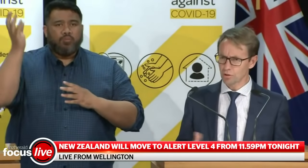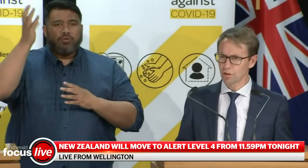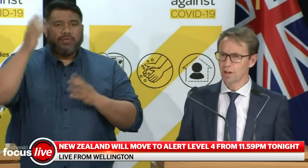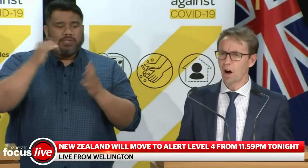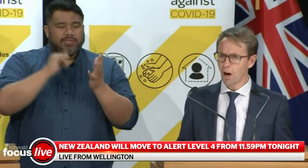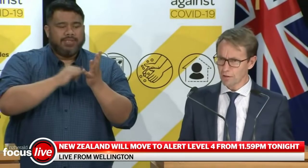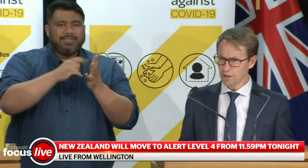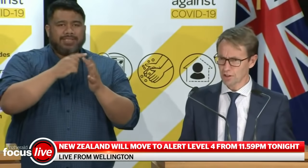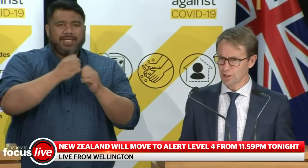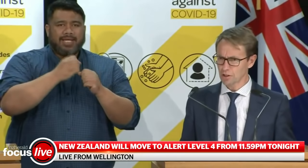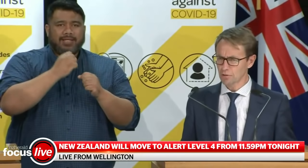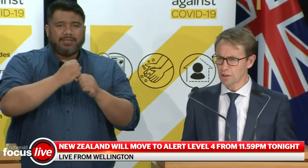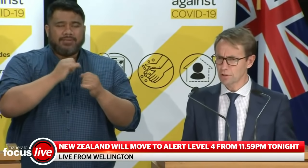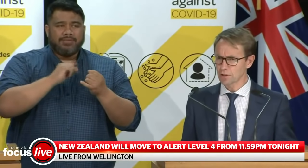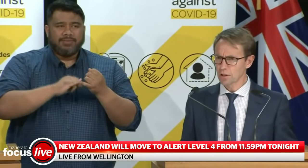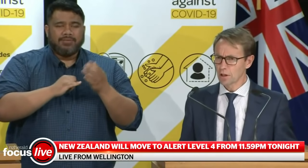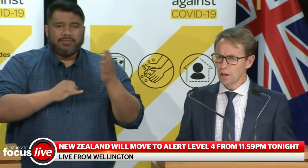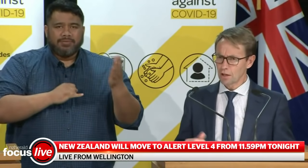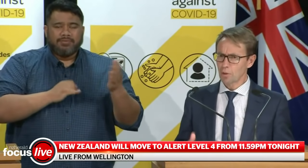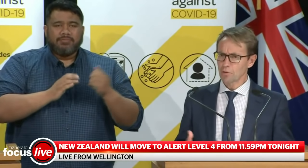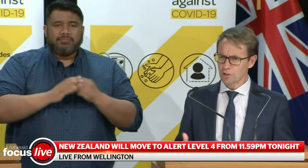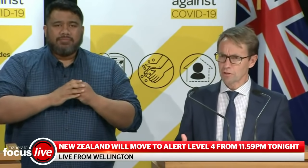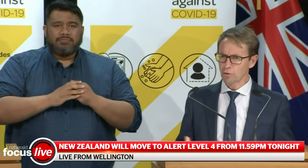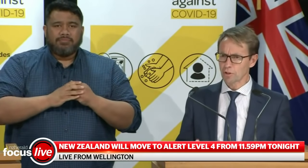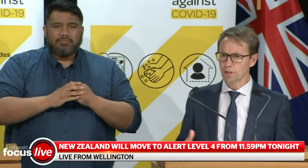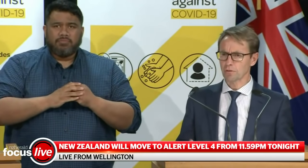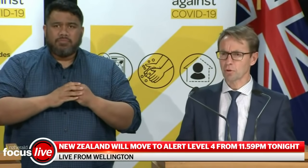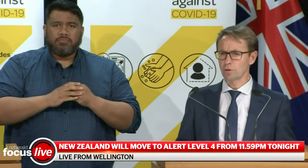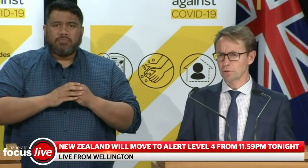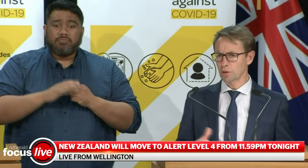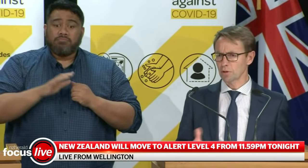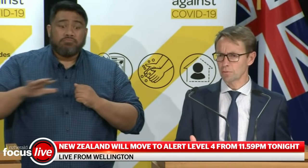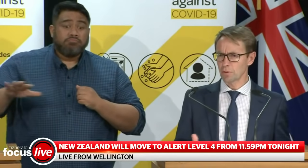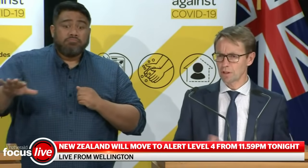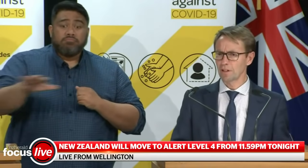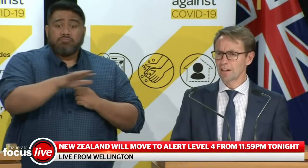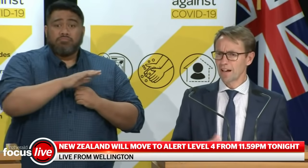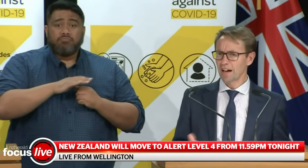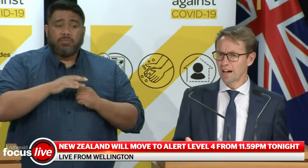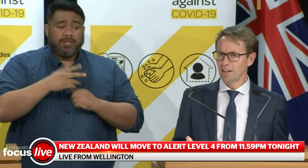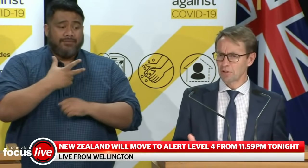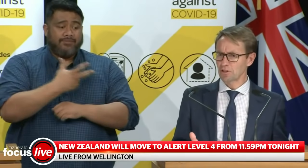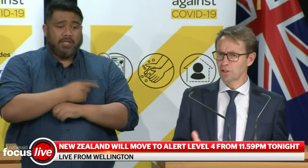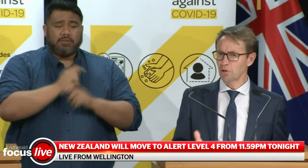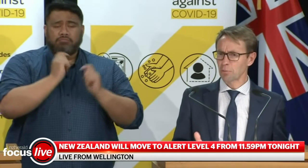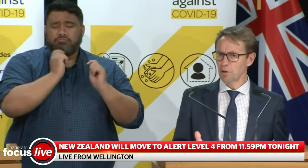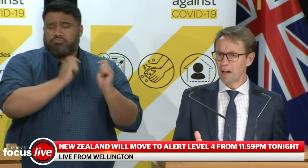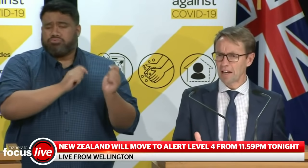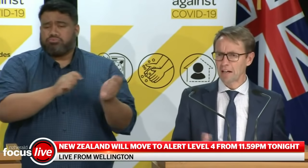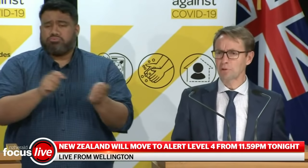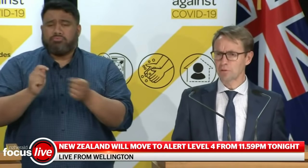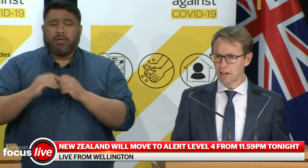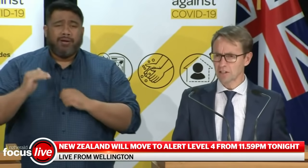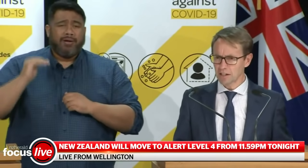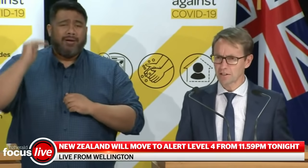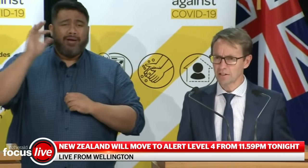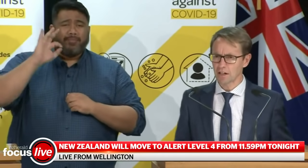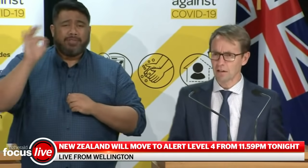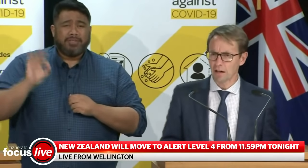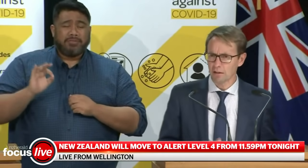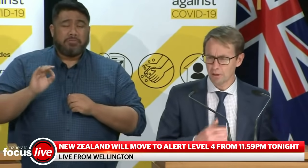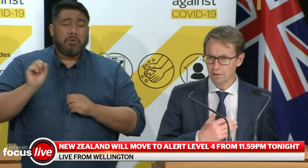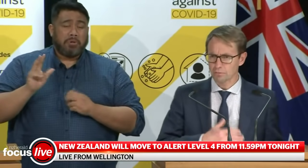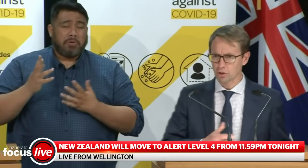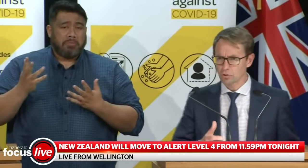even with high vaccination rates, and one reason for this is, of course, because we there's still a group we're unable to vaccinate, that